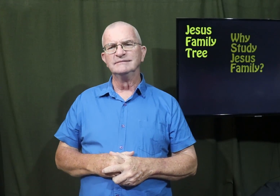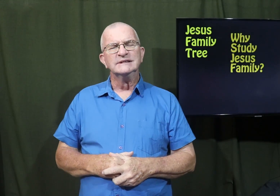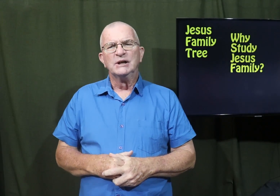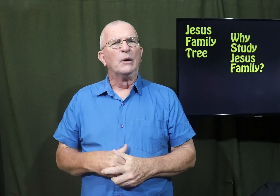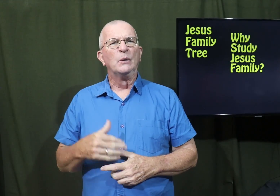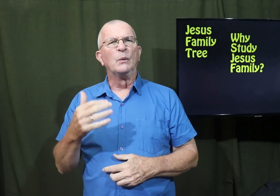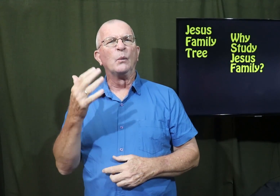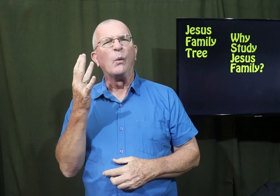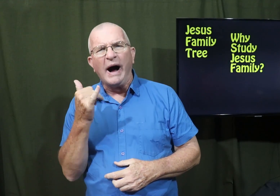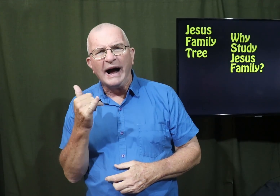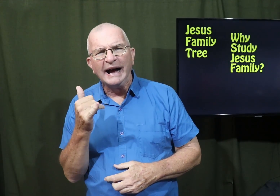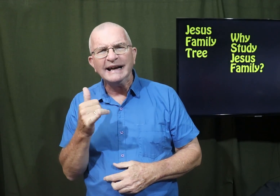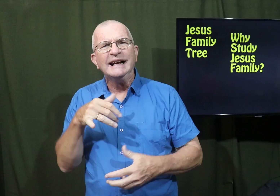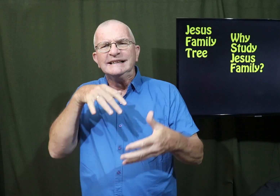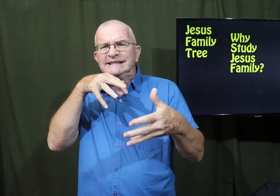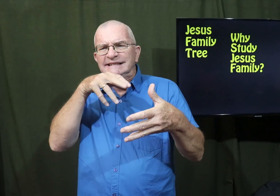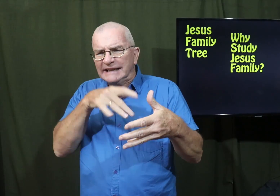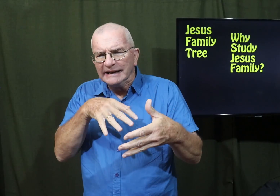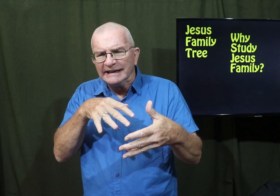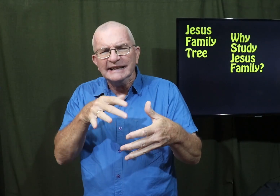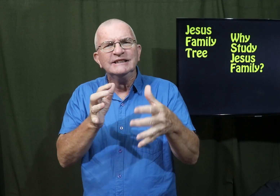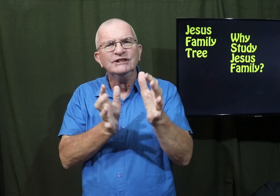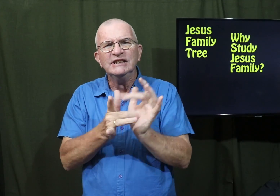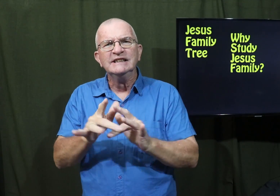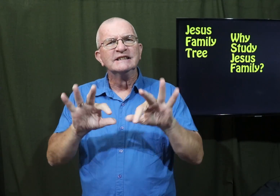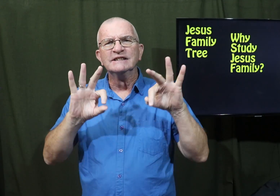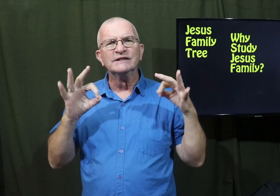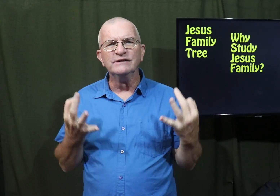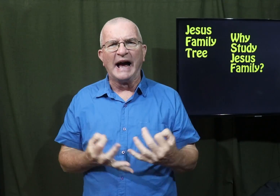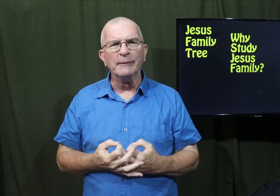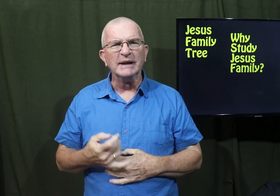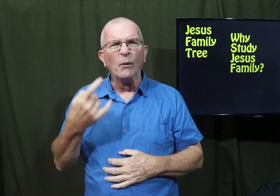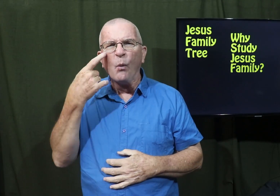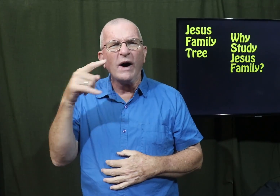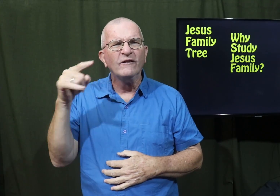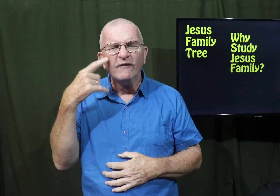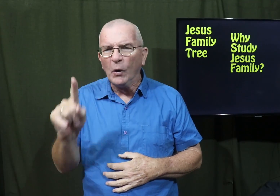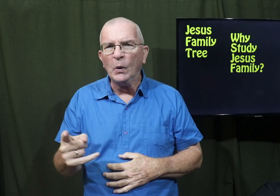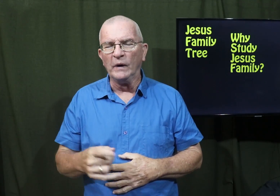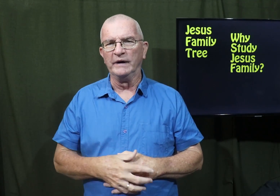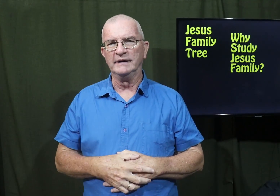Now why study Jesus family? What for?